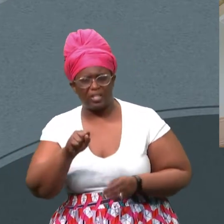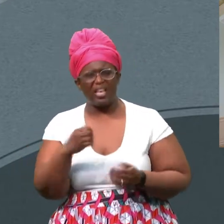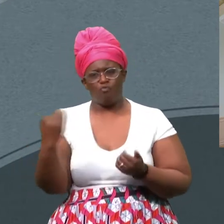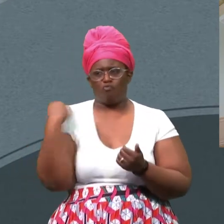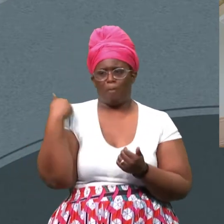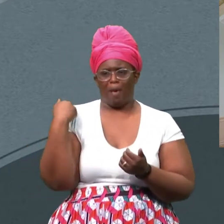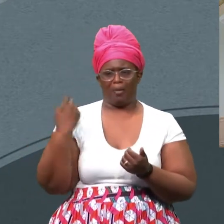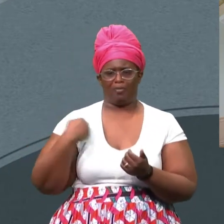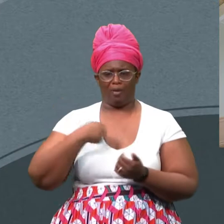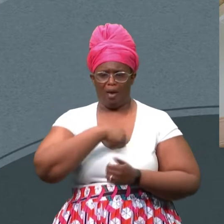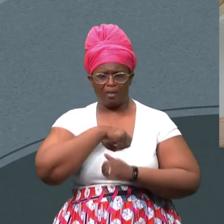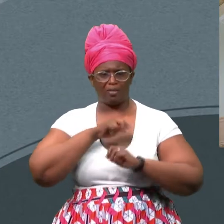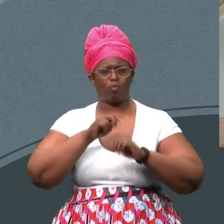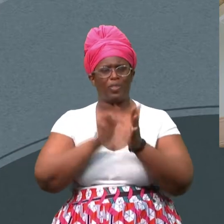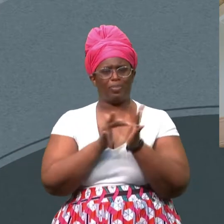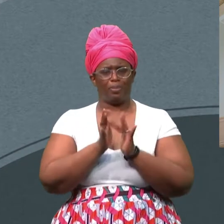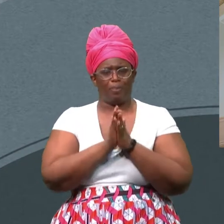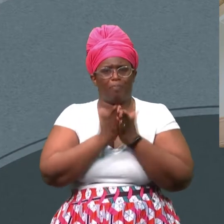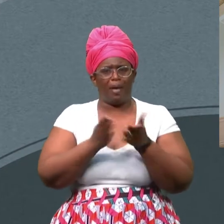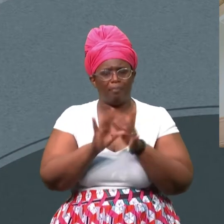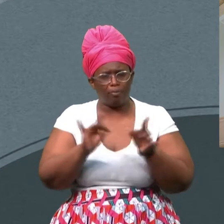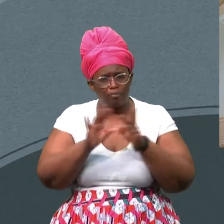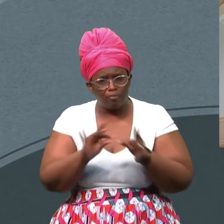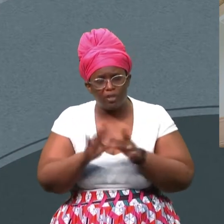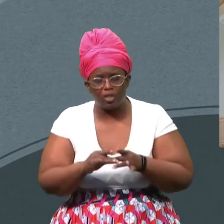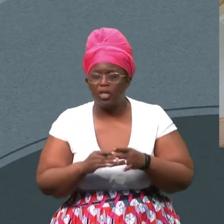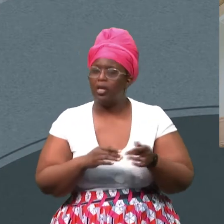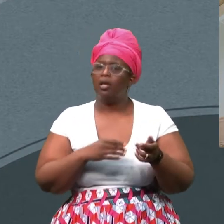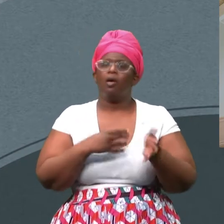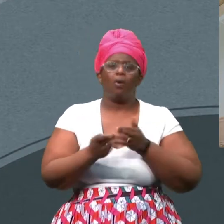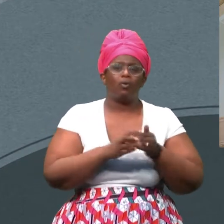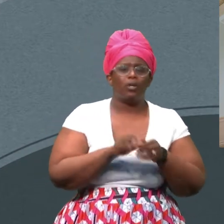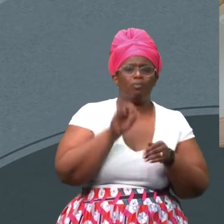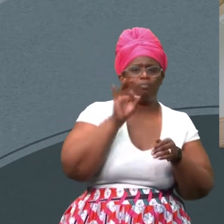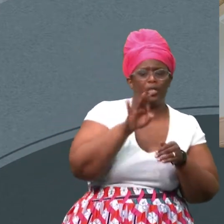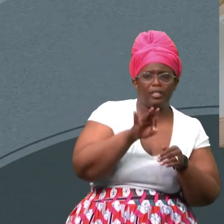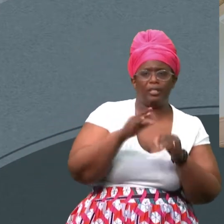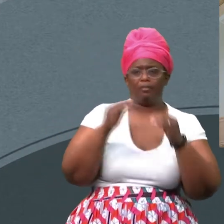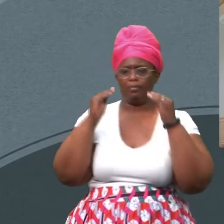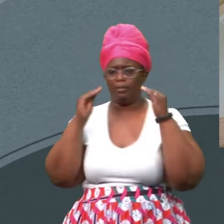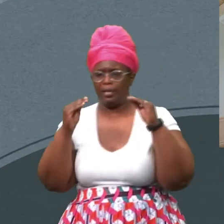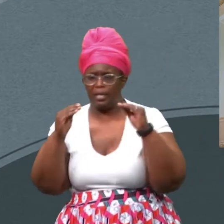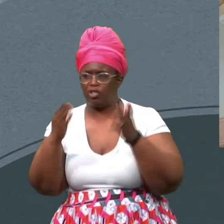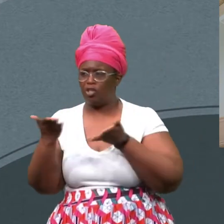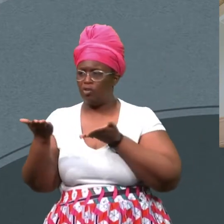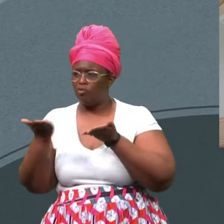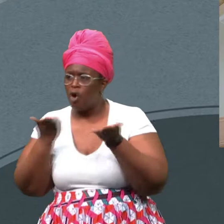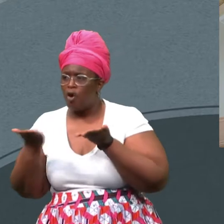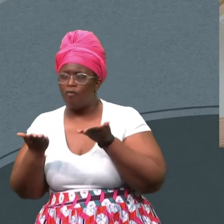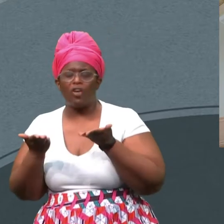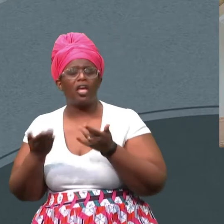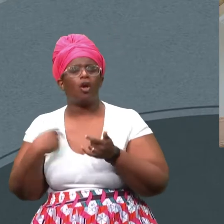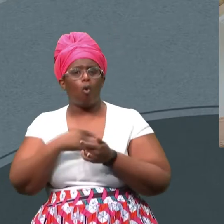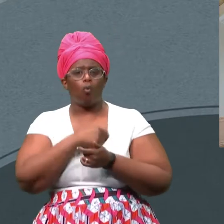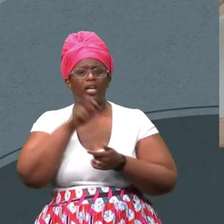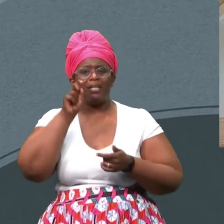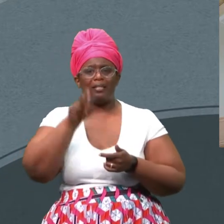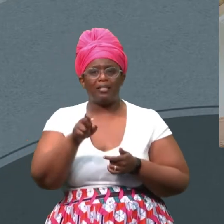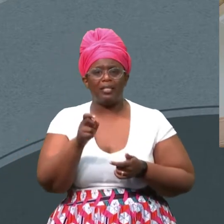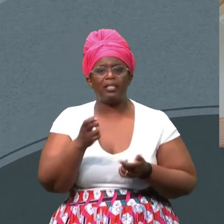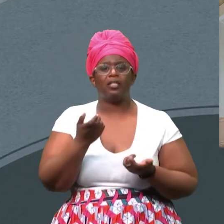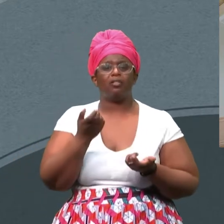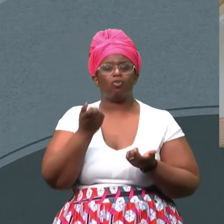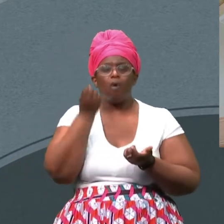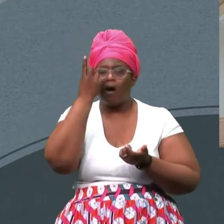y'all, whatever we do, whatever we are preaching and teaching and how we are ministering, we've got to have an